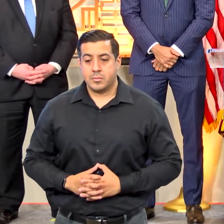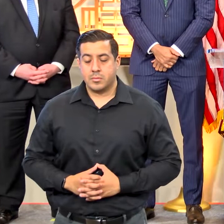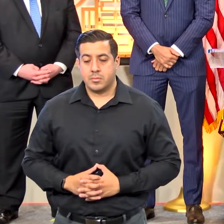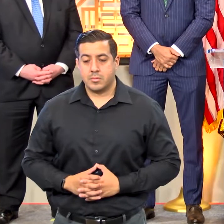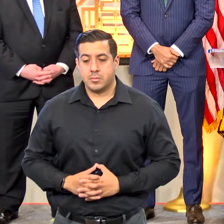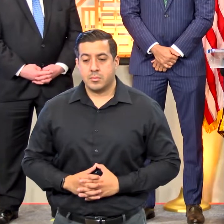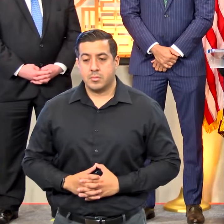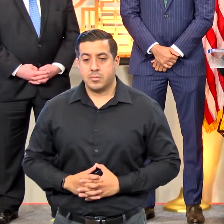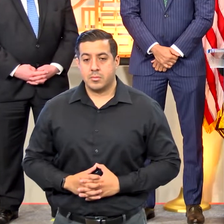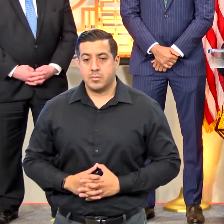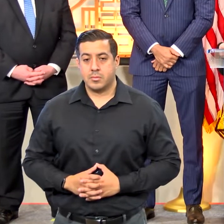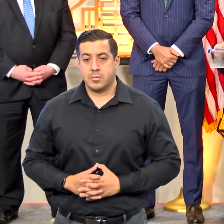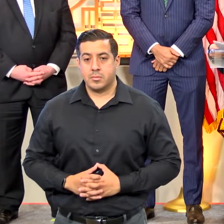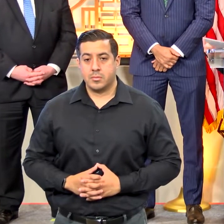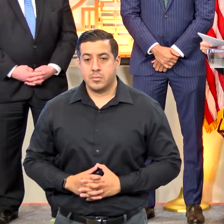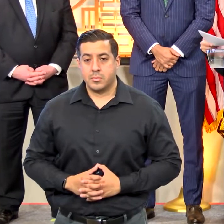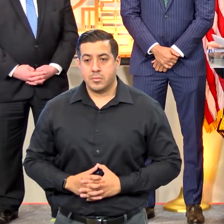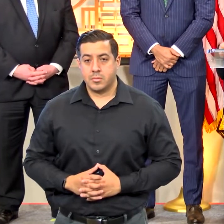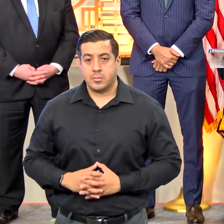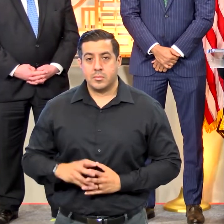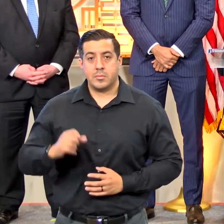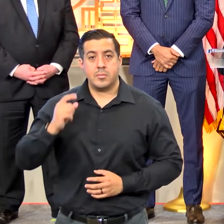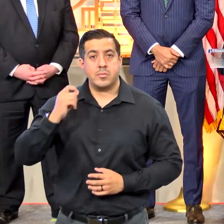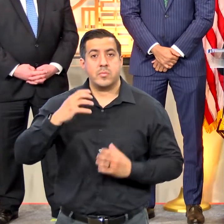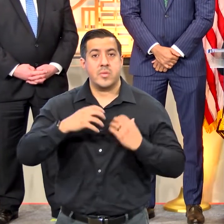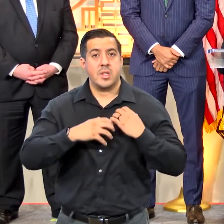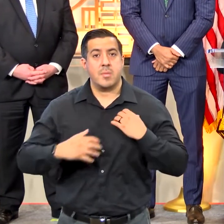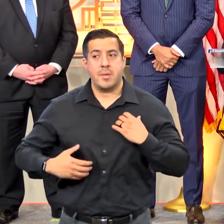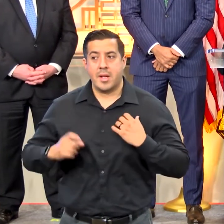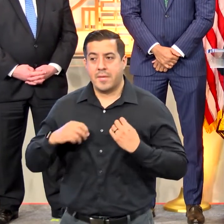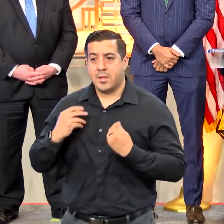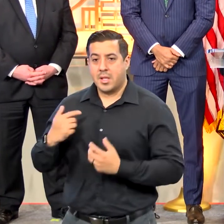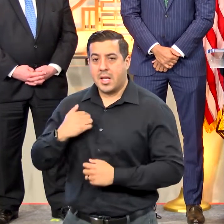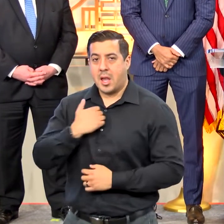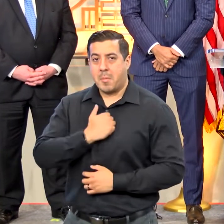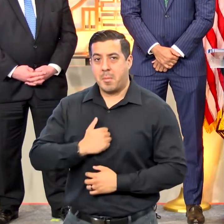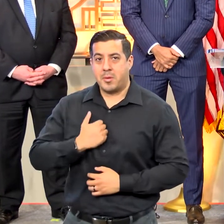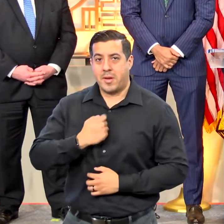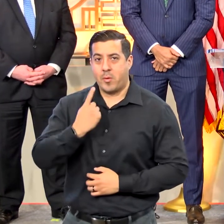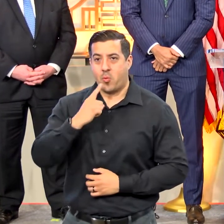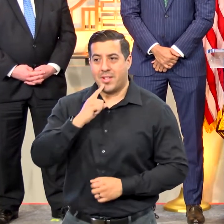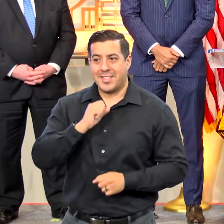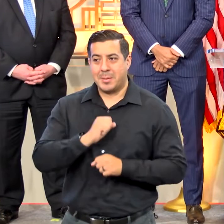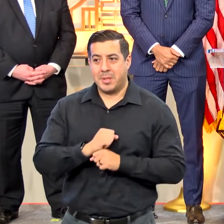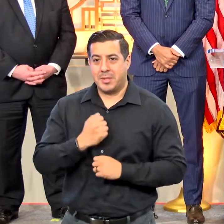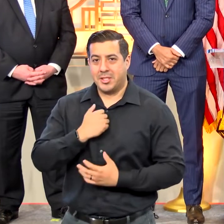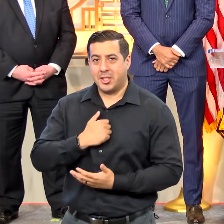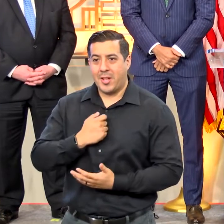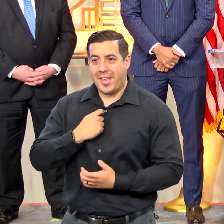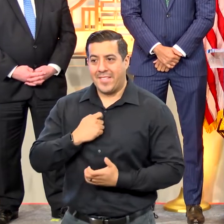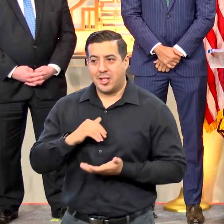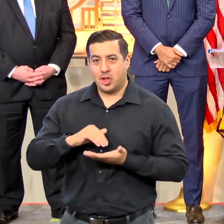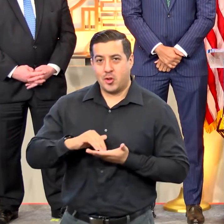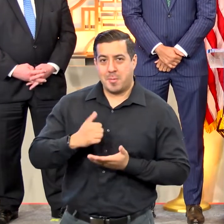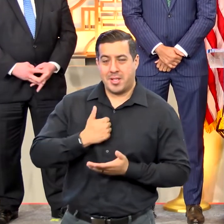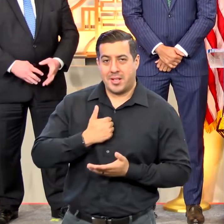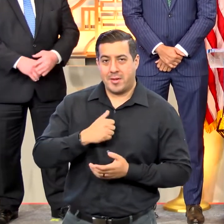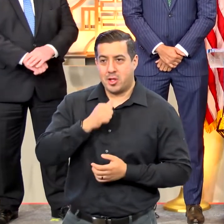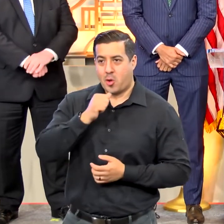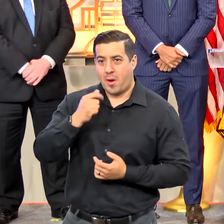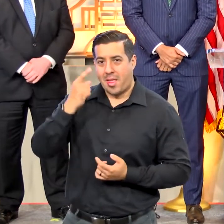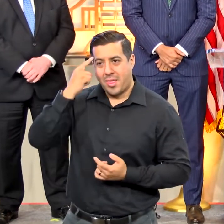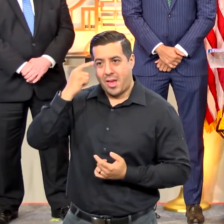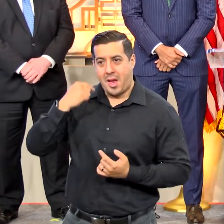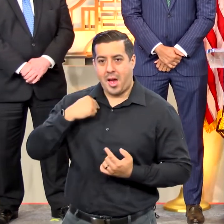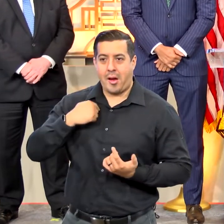camino. Muchas gracias. Mayor, I do have to apologize. I have another commitment, so as I excuse myself, please don't take that as a